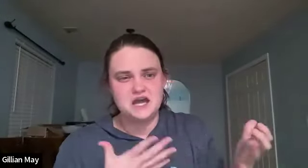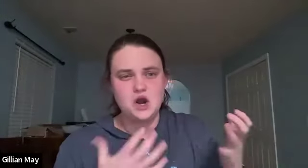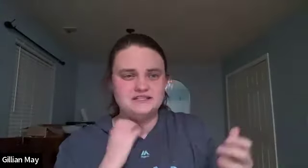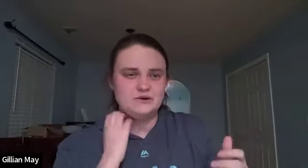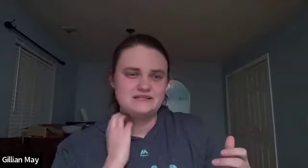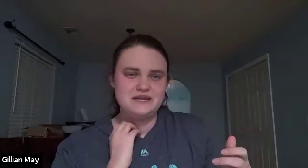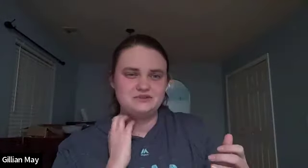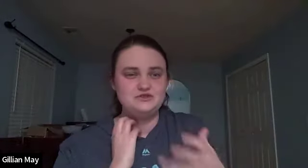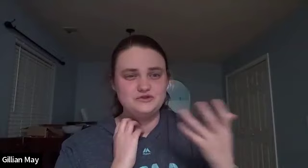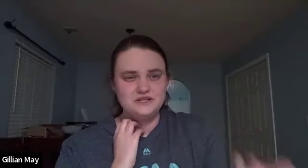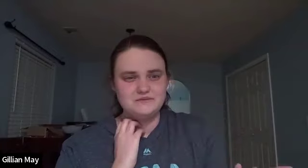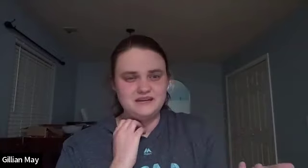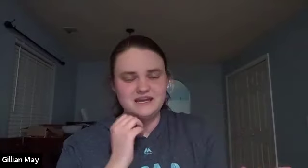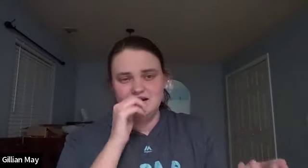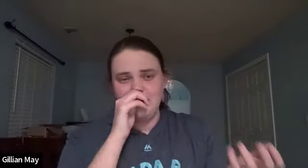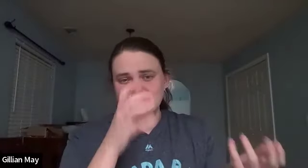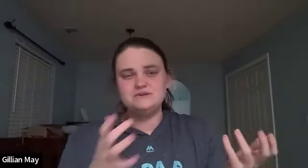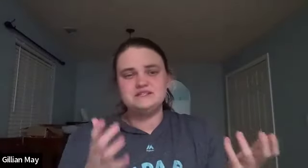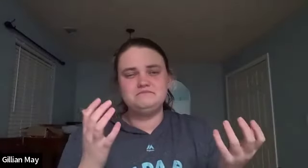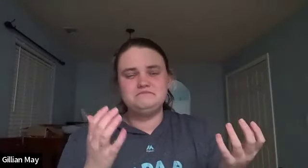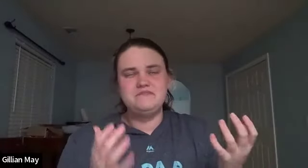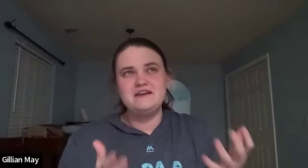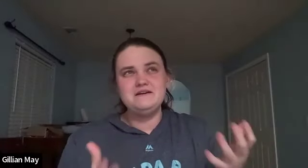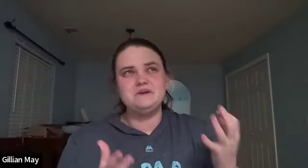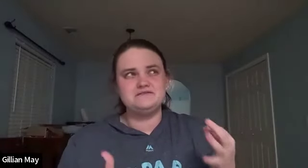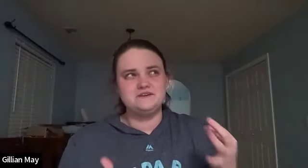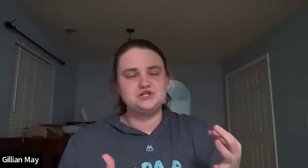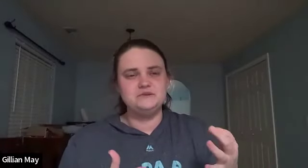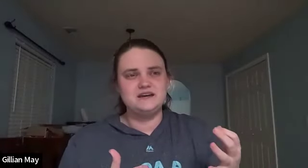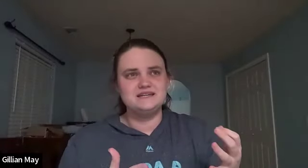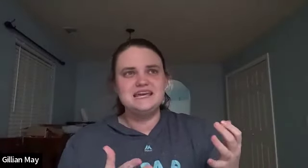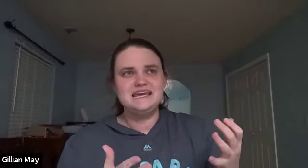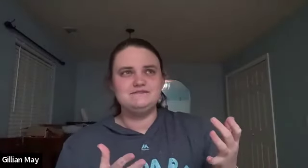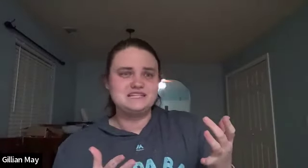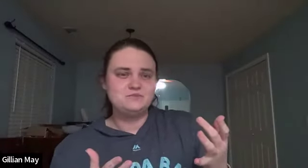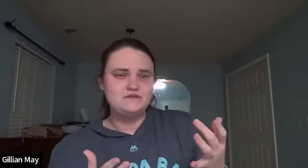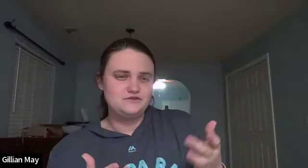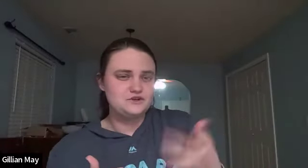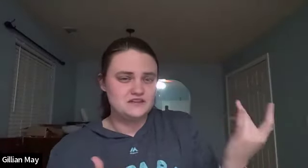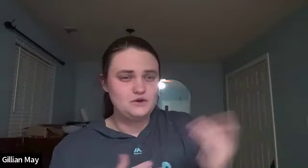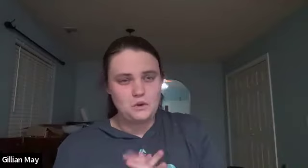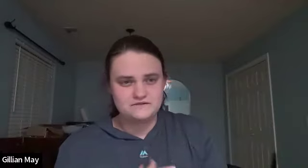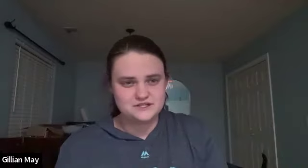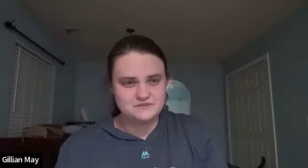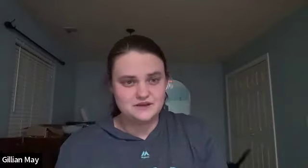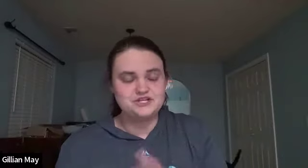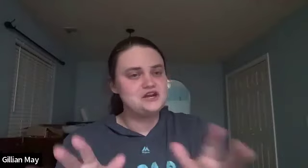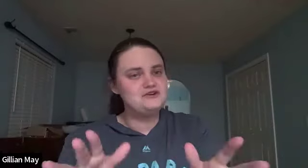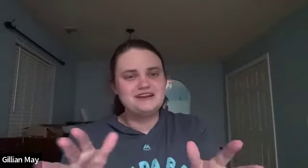of hard to always be able to fully communicate. Also, it's a very beneficial because, for example, if you forget the word for something, which I know you guys are